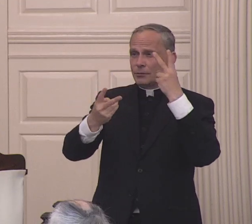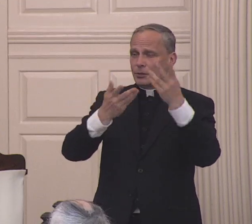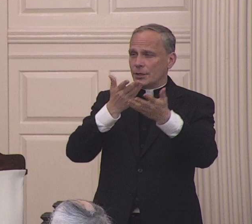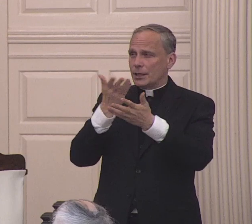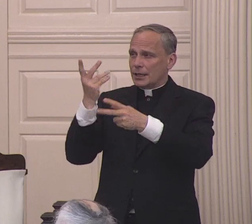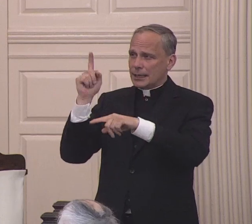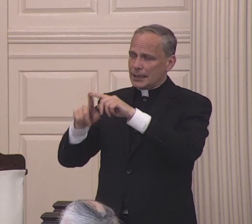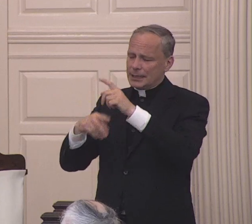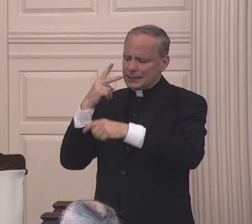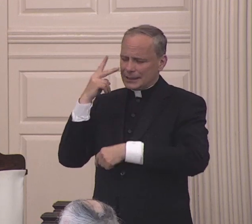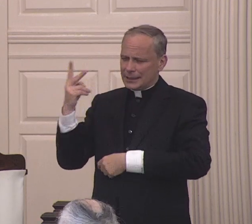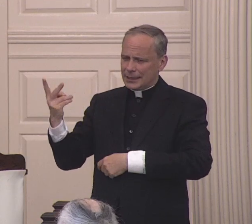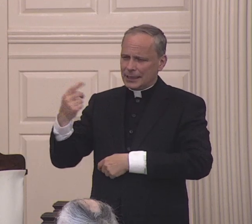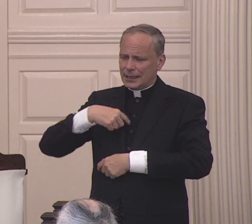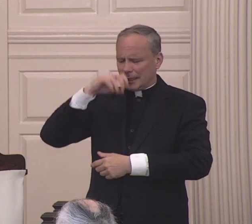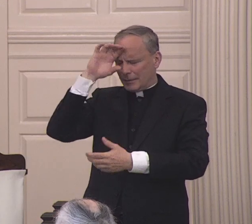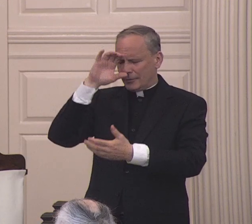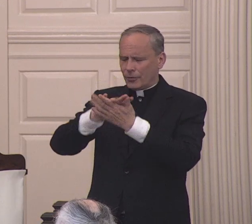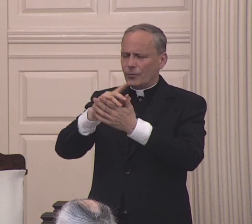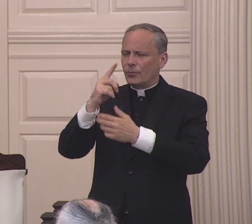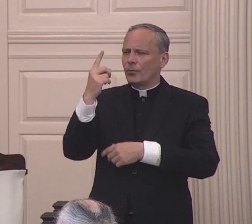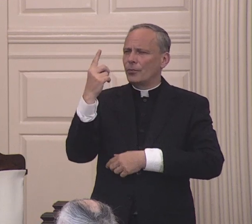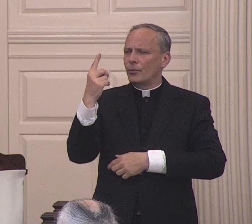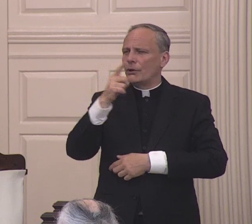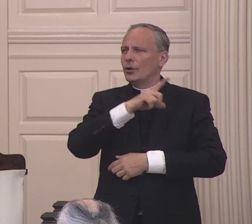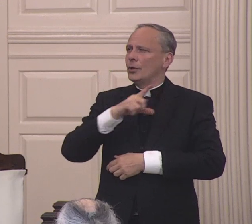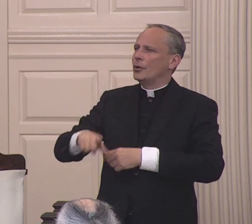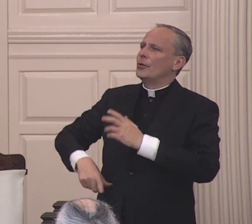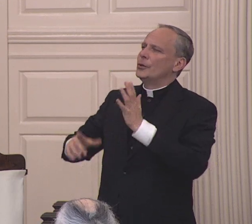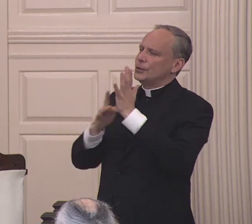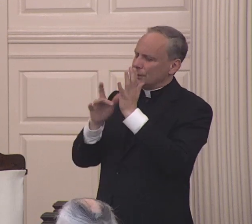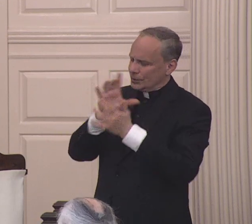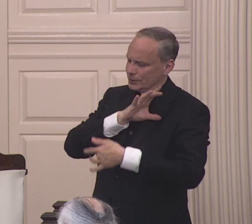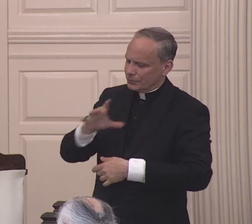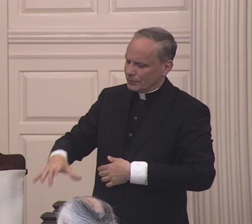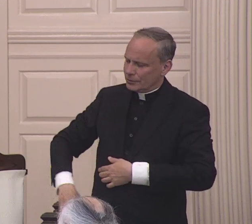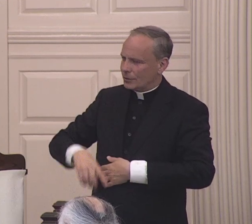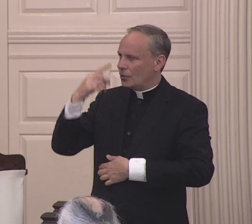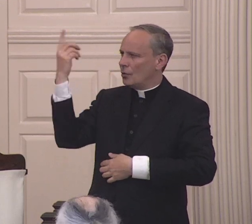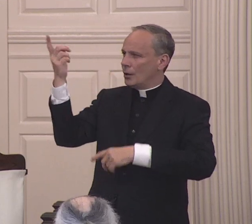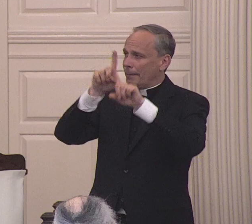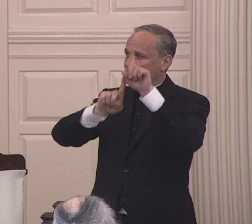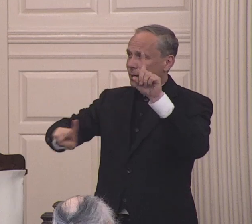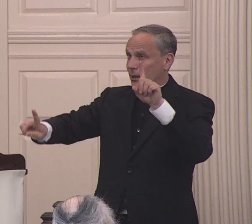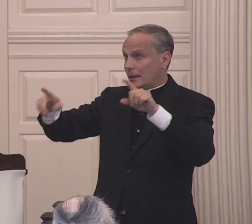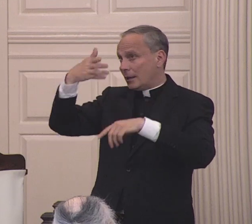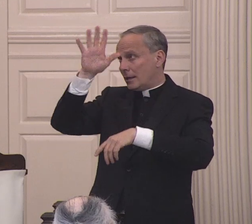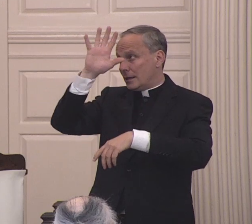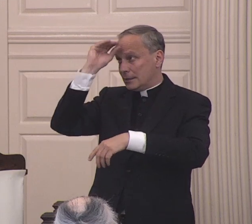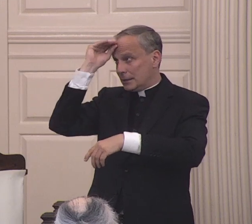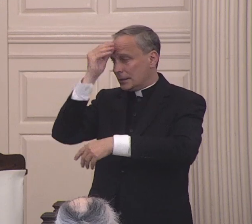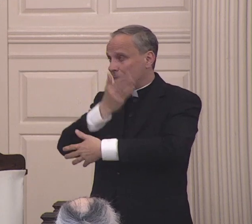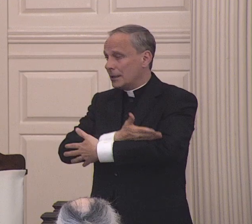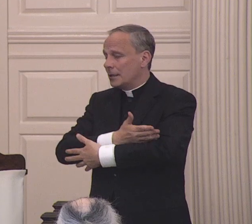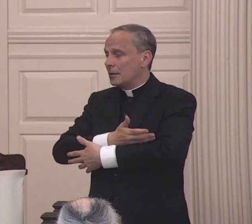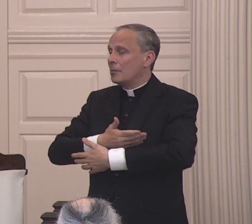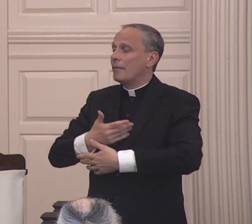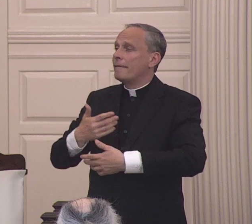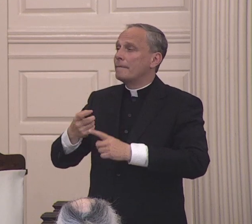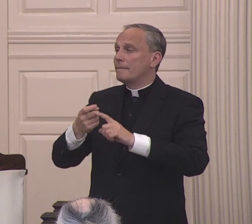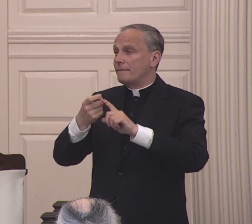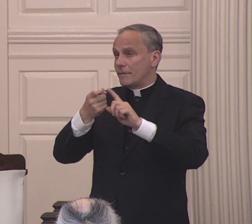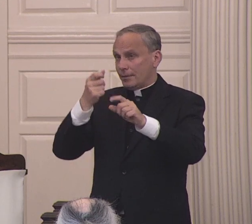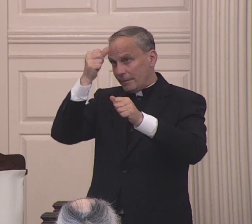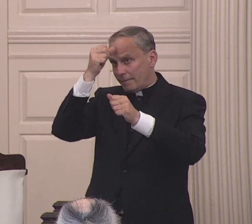and invisible. I believe in one Lord Jesus Christ, the only begotten Son of God, born of the